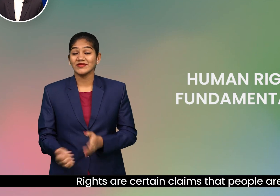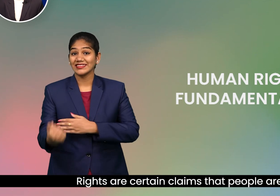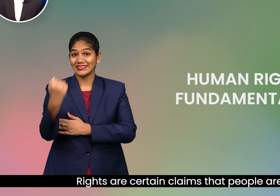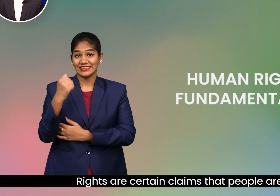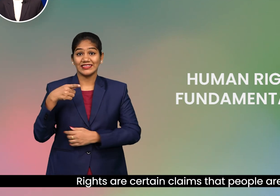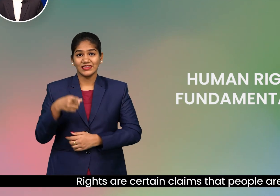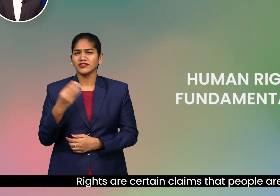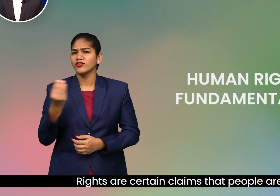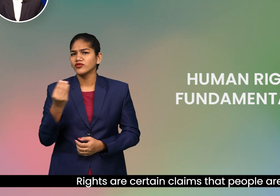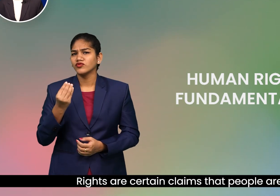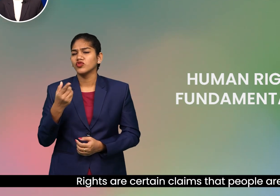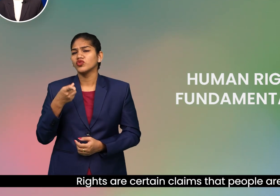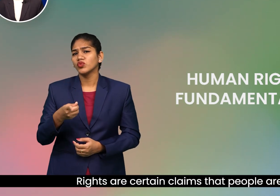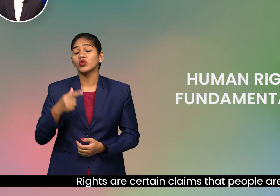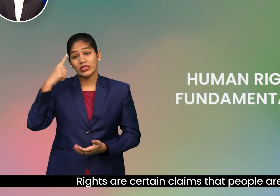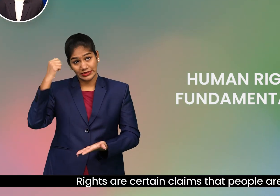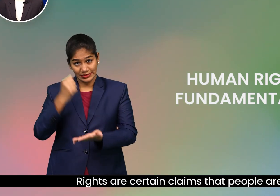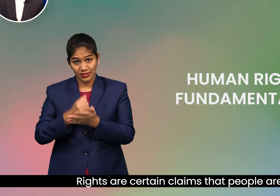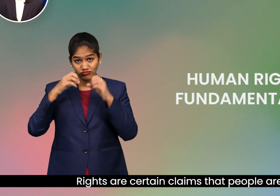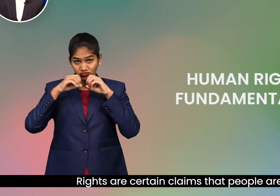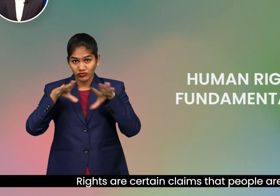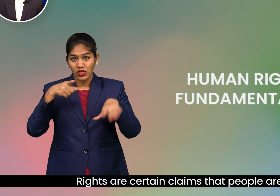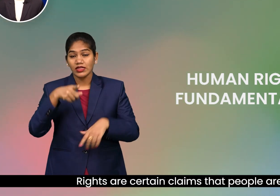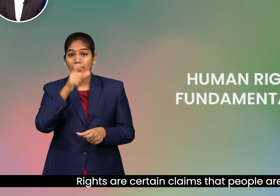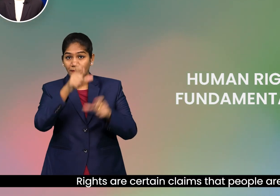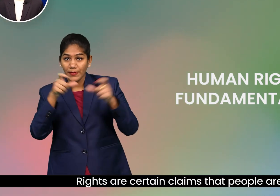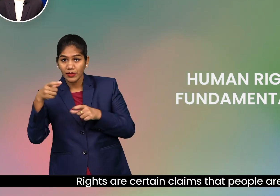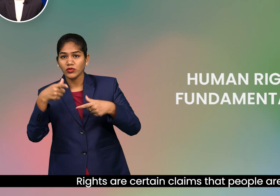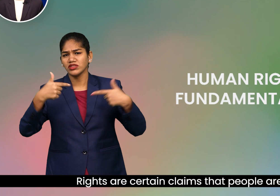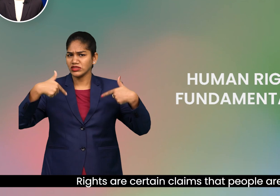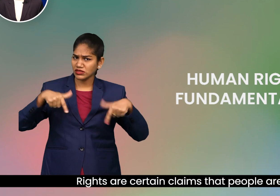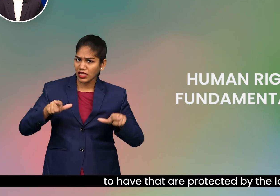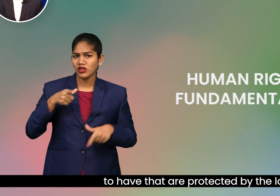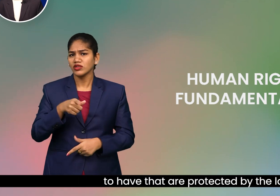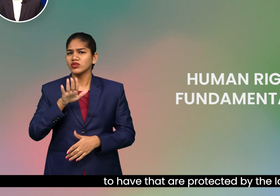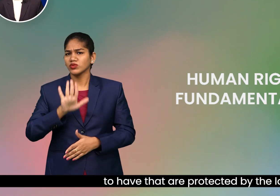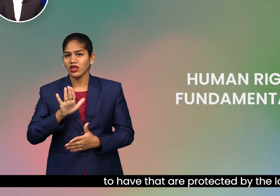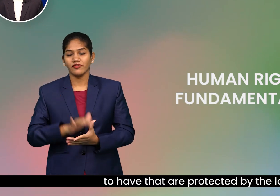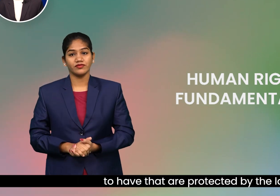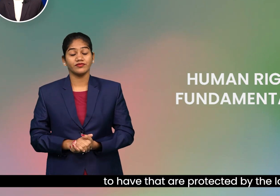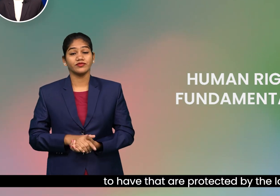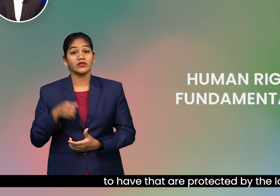Rights are certain claims that people are entitled to have that are